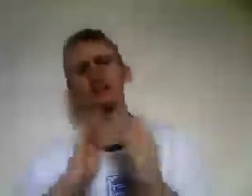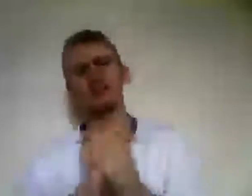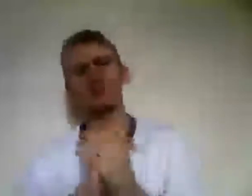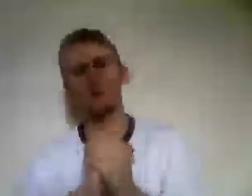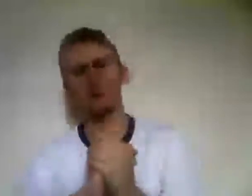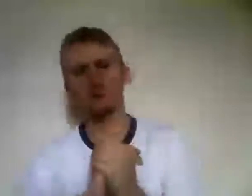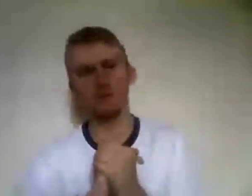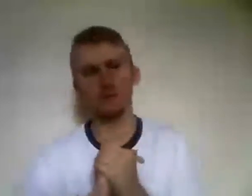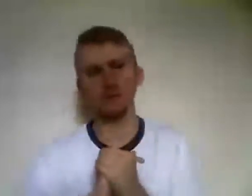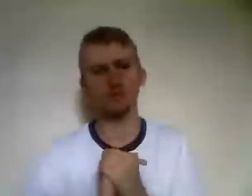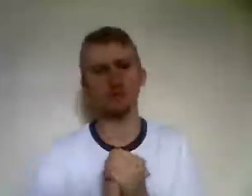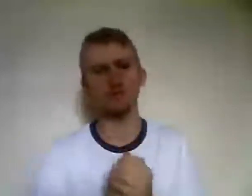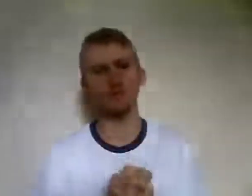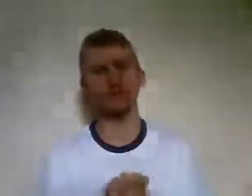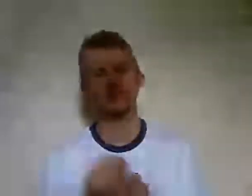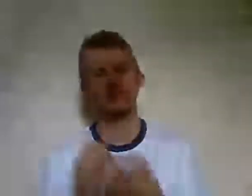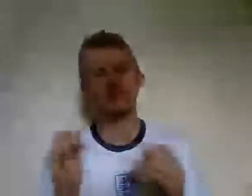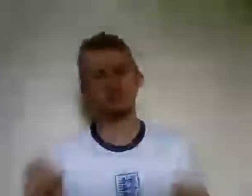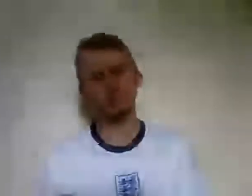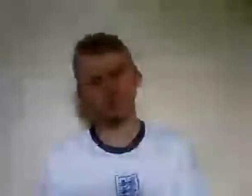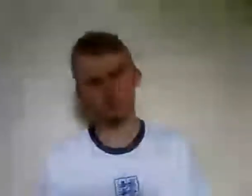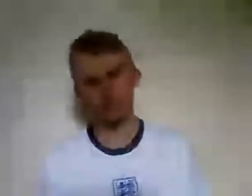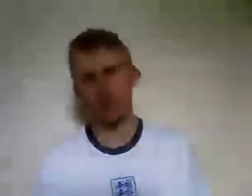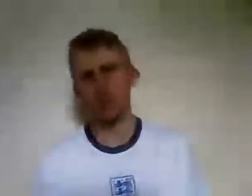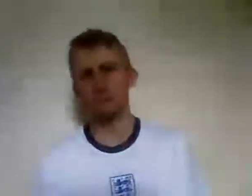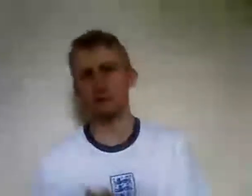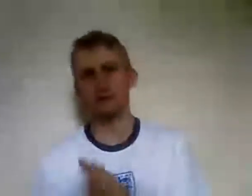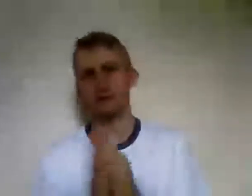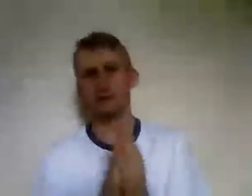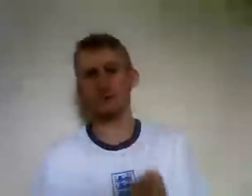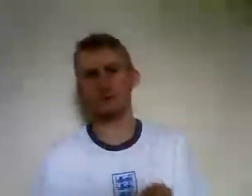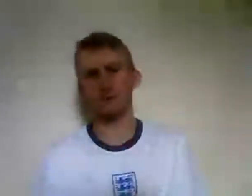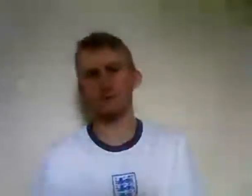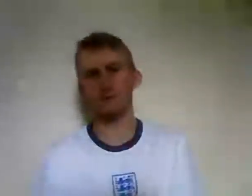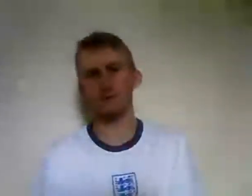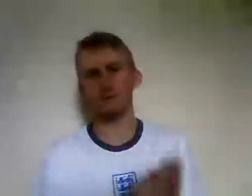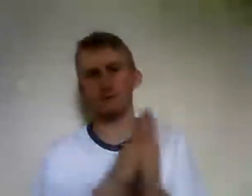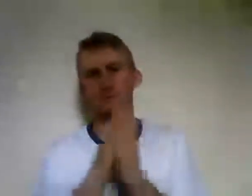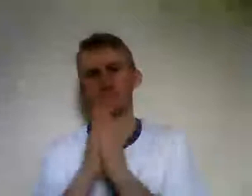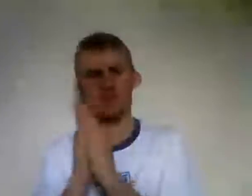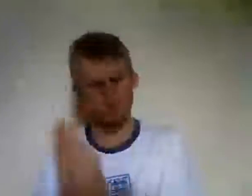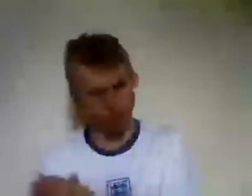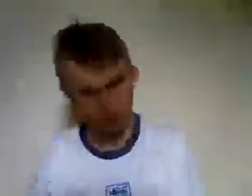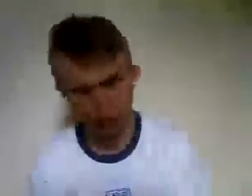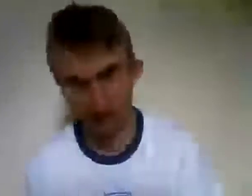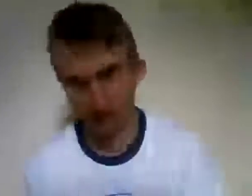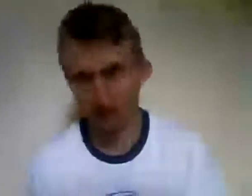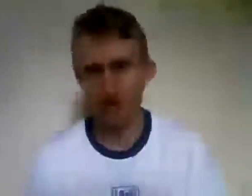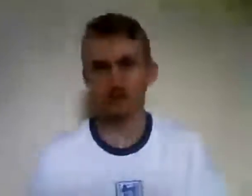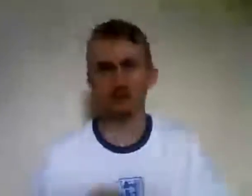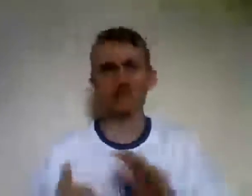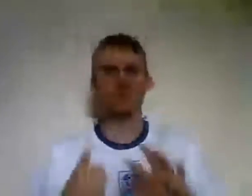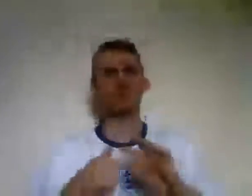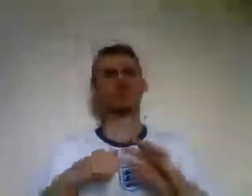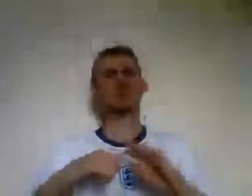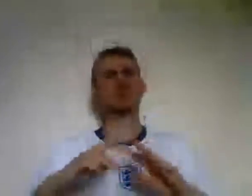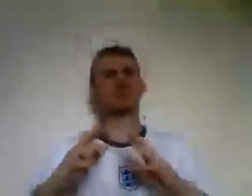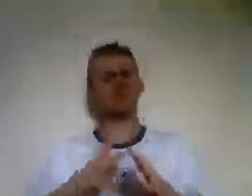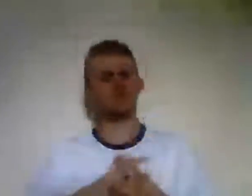time, Reds were the second bottom, but the club went on to finish in 12th place, 6 points above